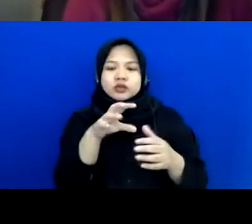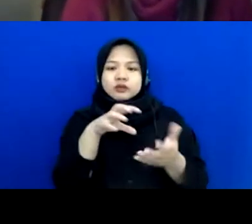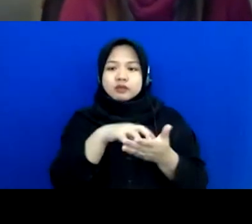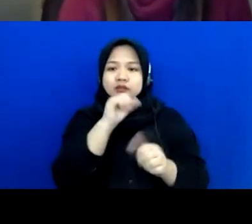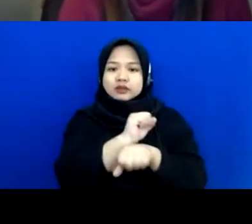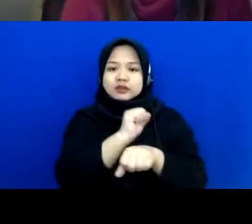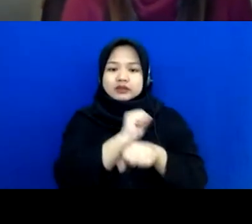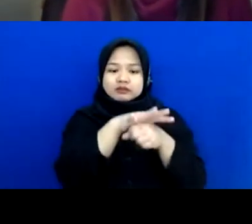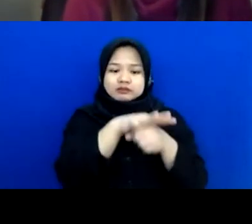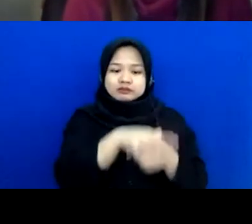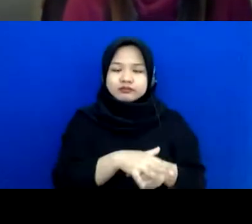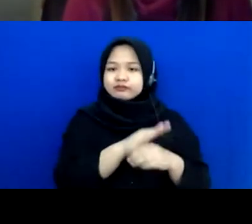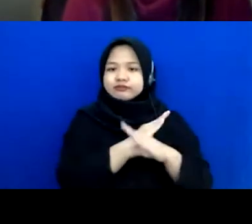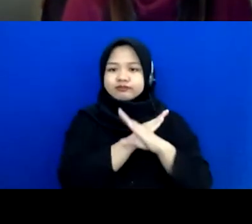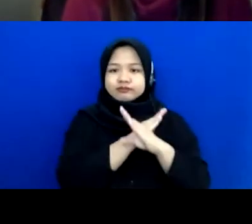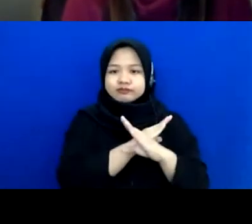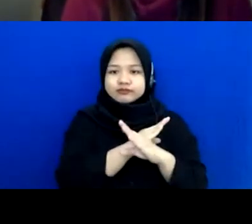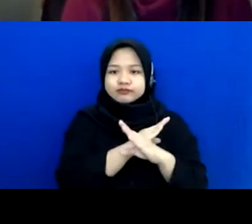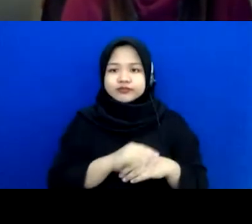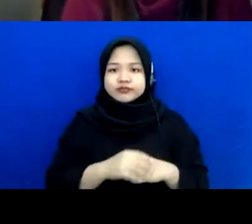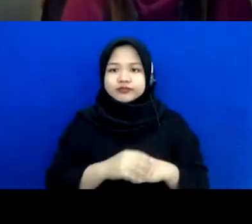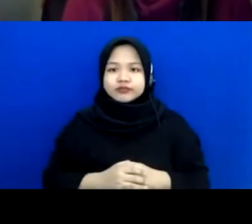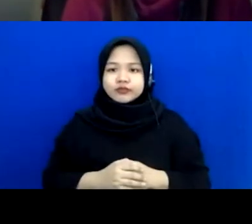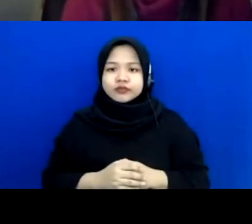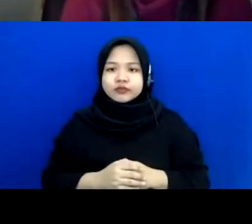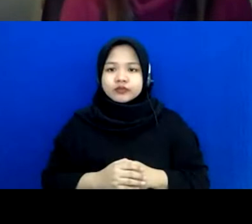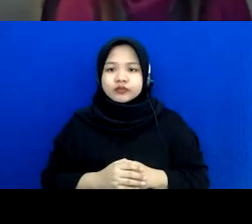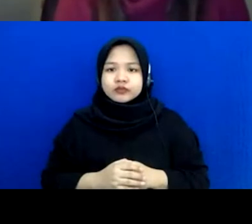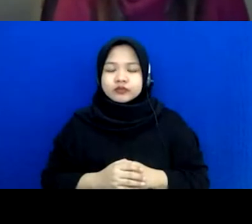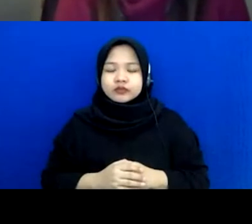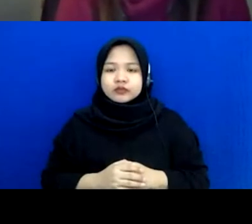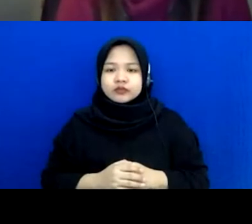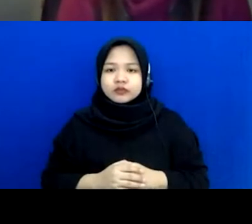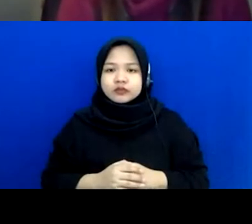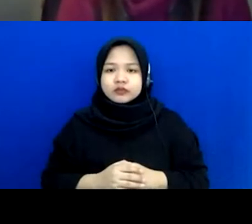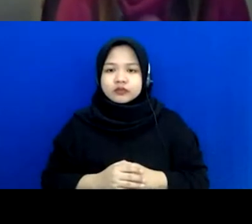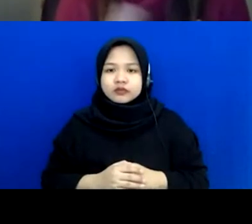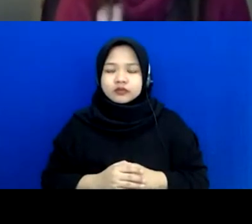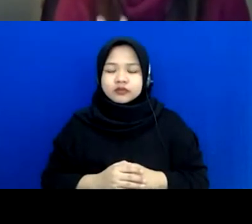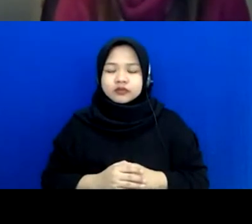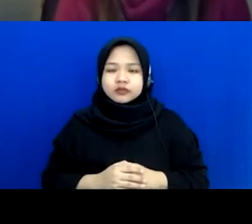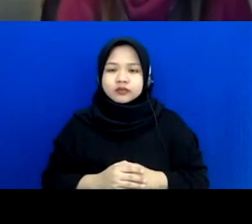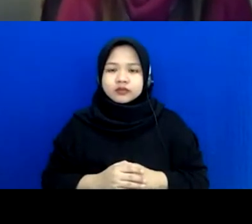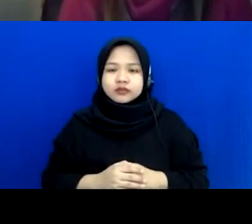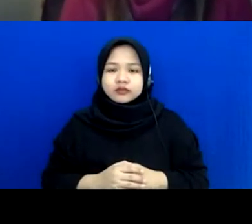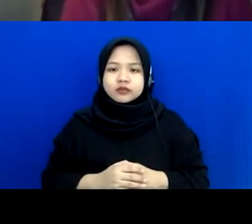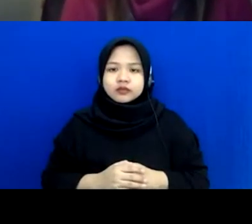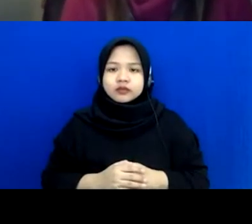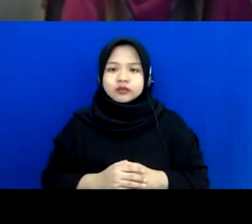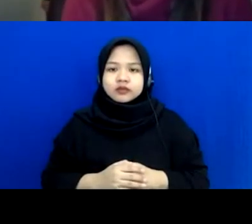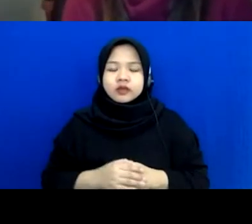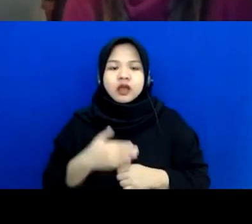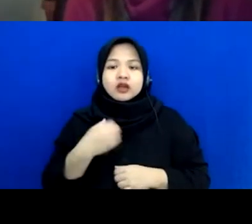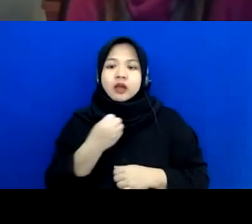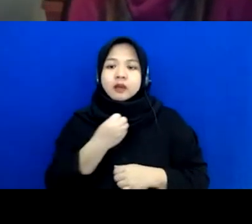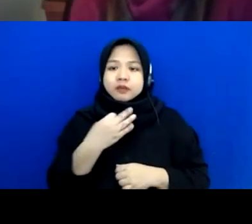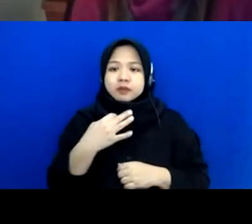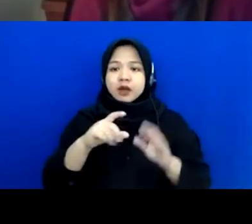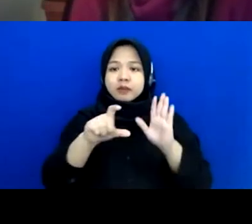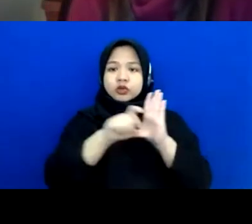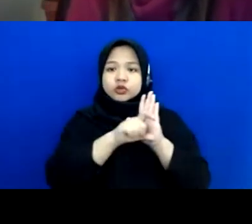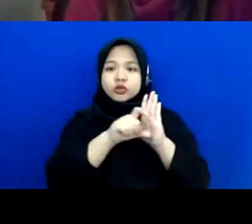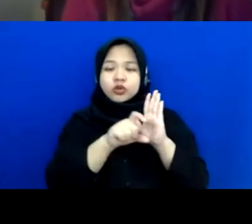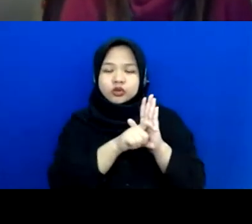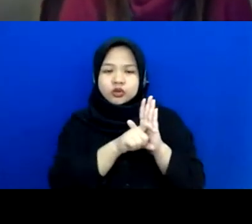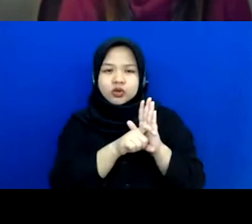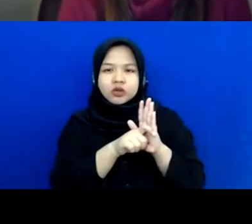increasingly represented today. And of course, I'll share a couple of examples that we'll get to hear about much more in